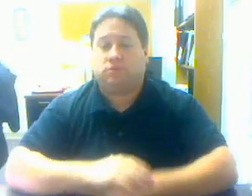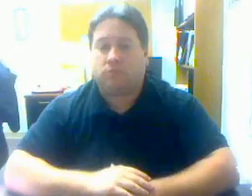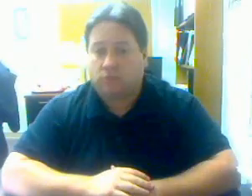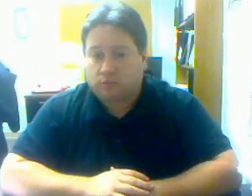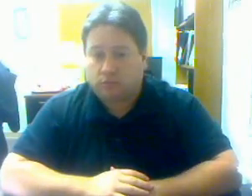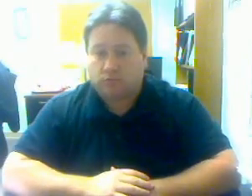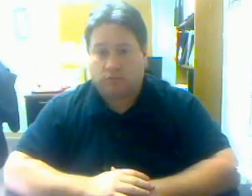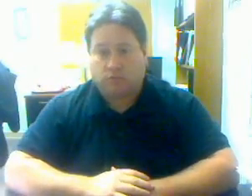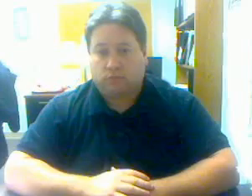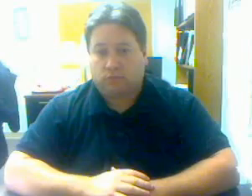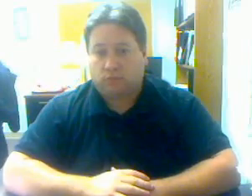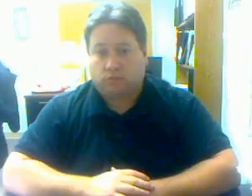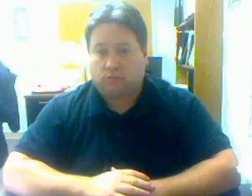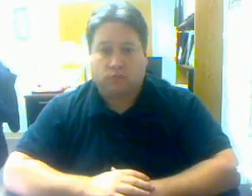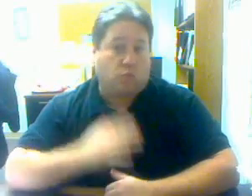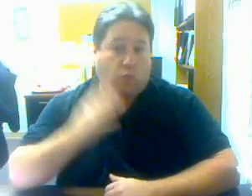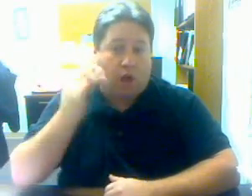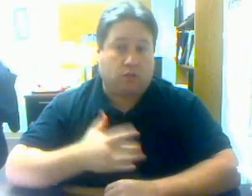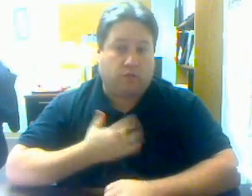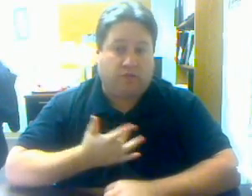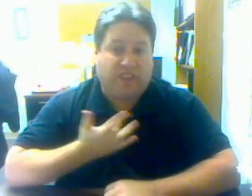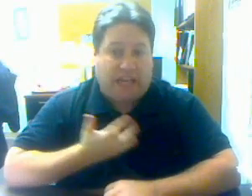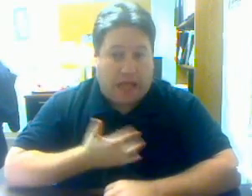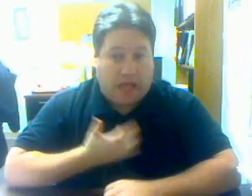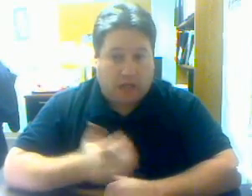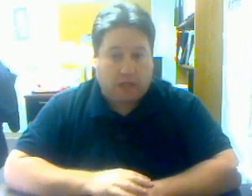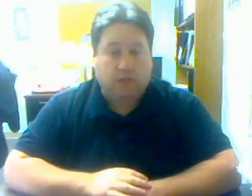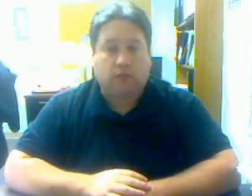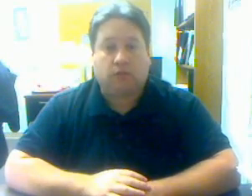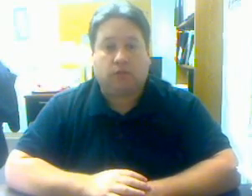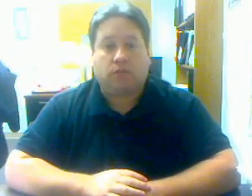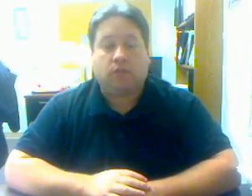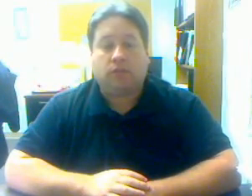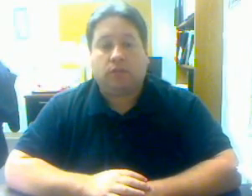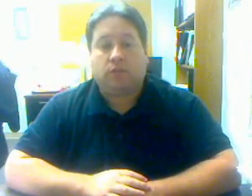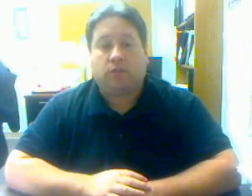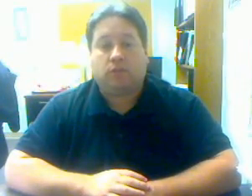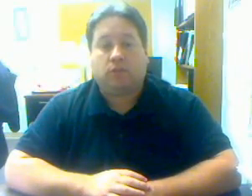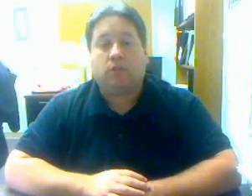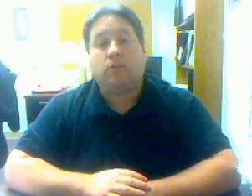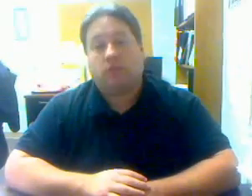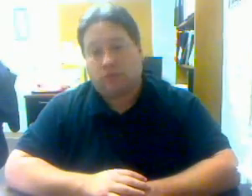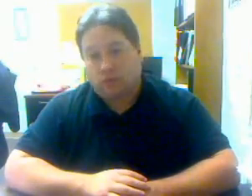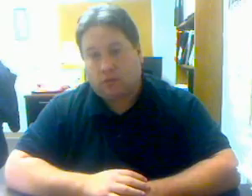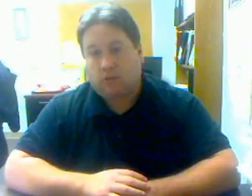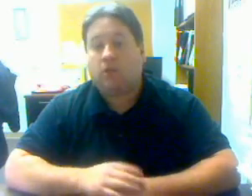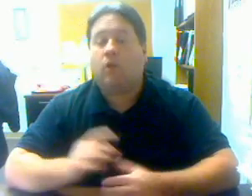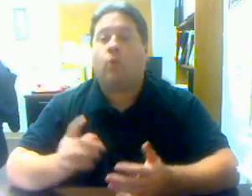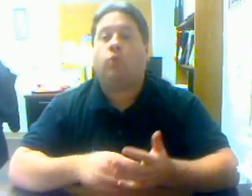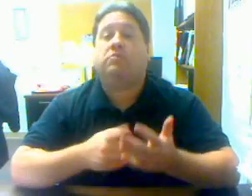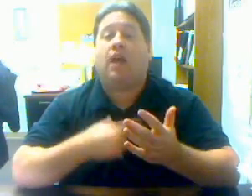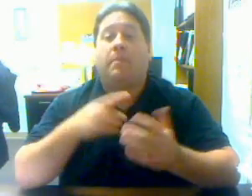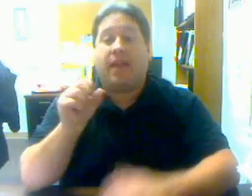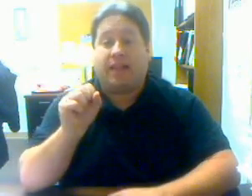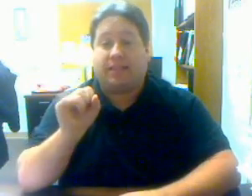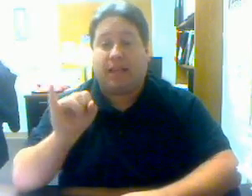It's just purely for the sensation which it causes. Even some instances of self-injurious behavior where somebody might bite